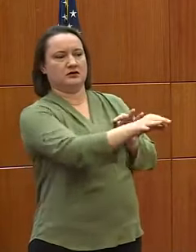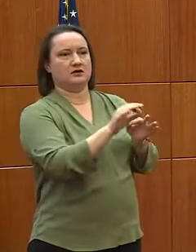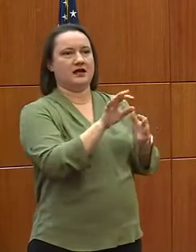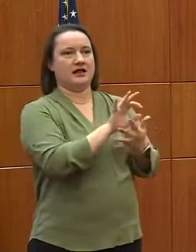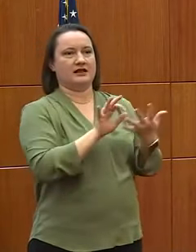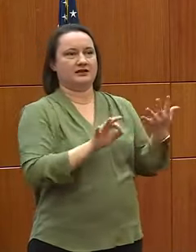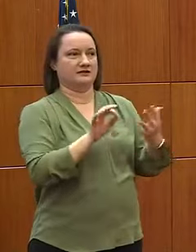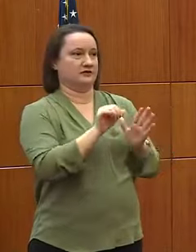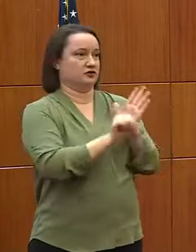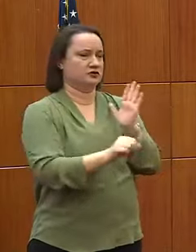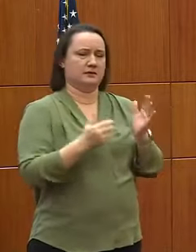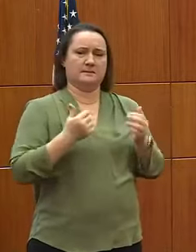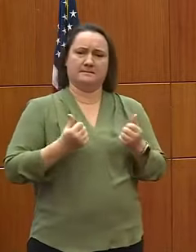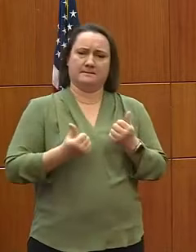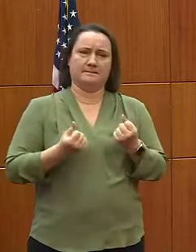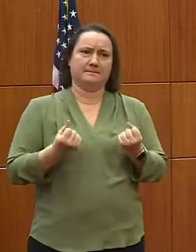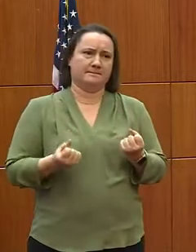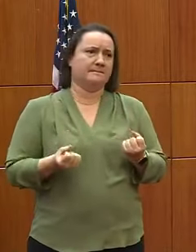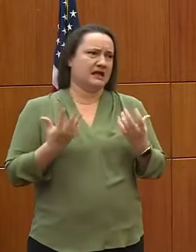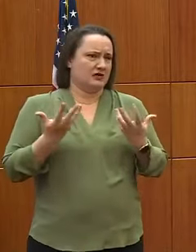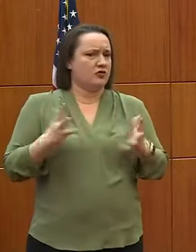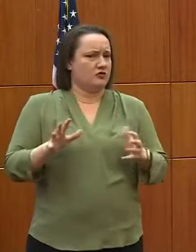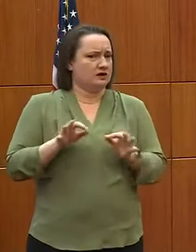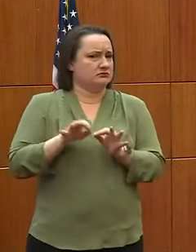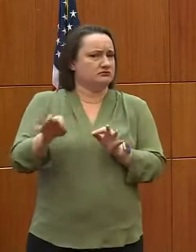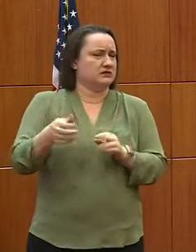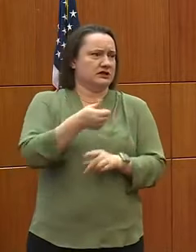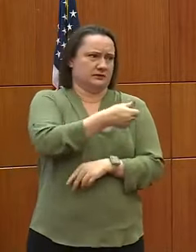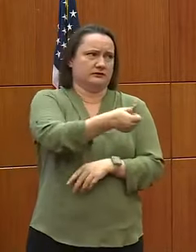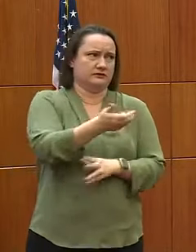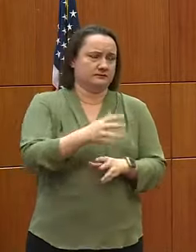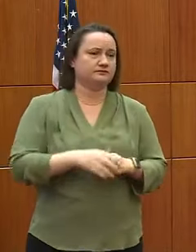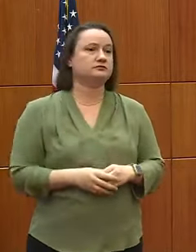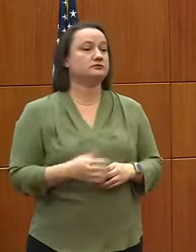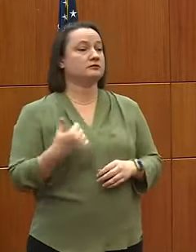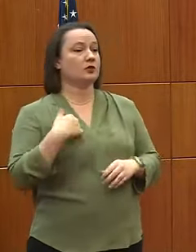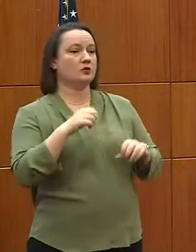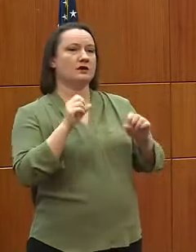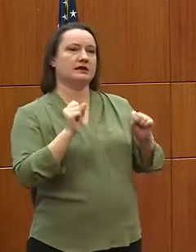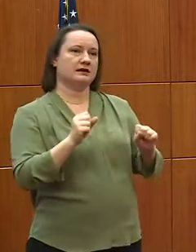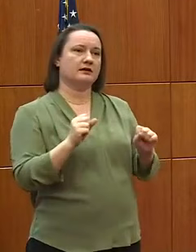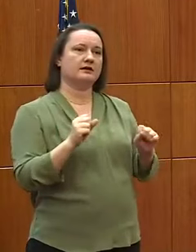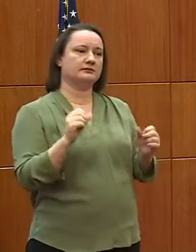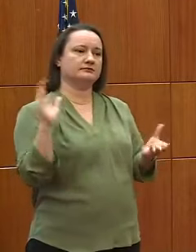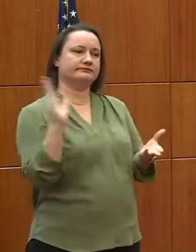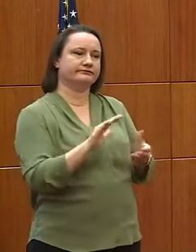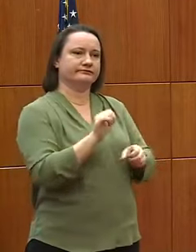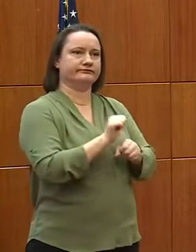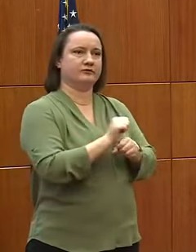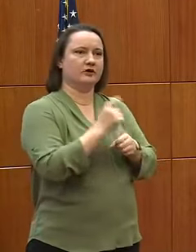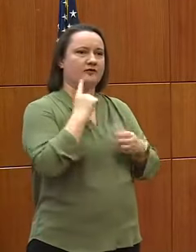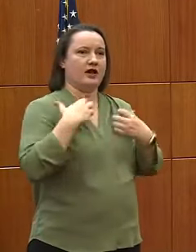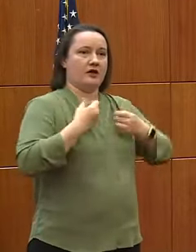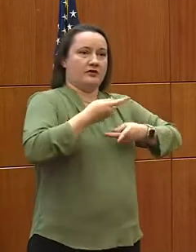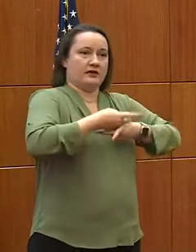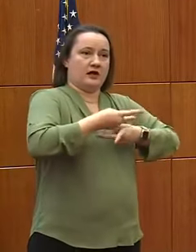have already done this on their own. That is a way we can free up healthcare workers and preserve